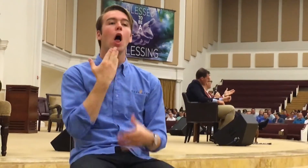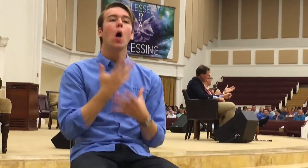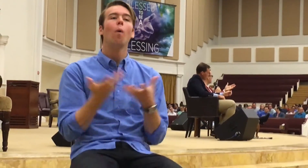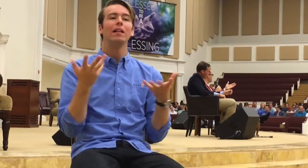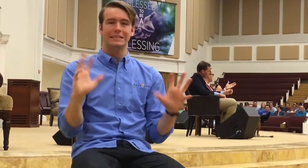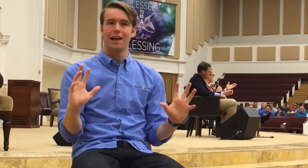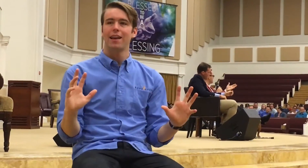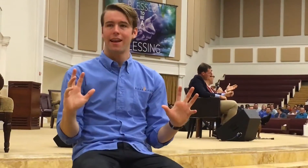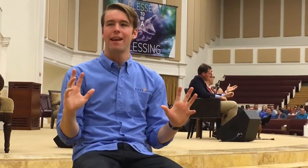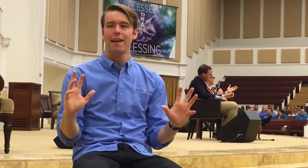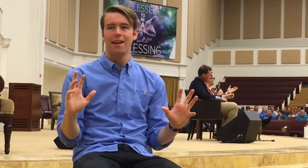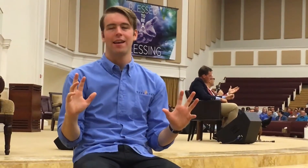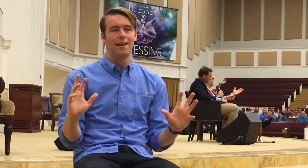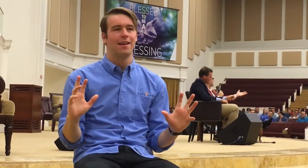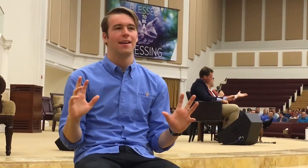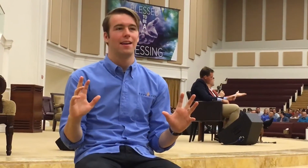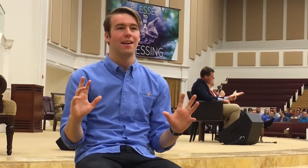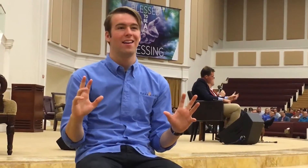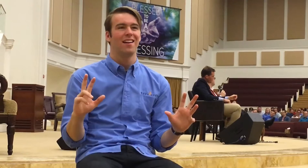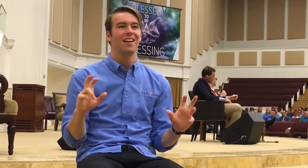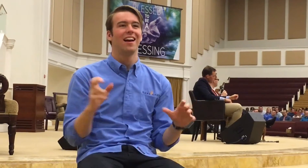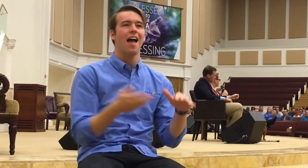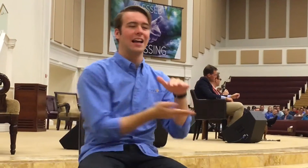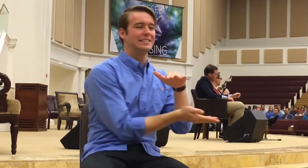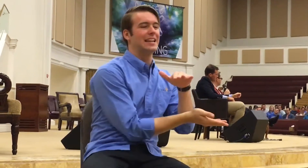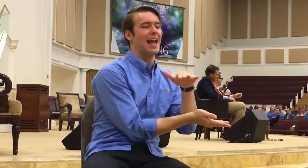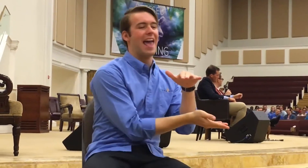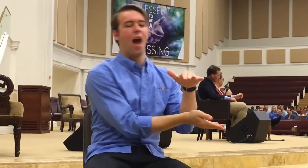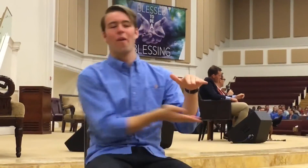Well done. Take it out of the oven.